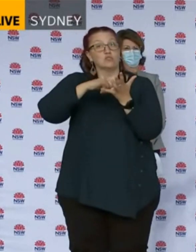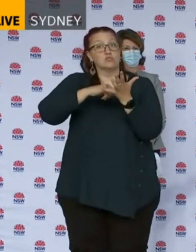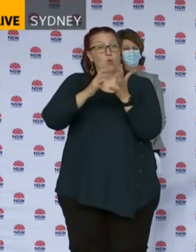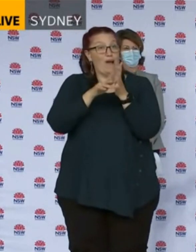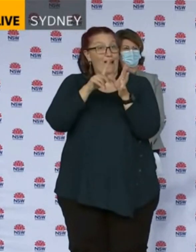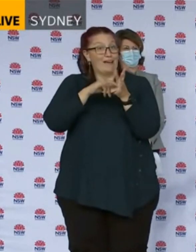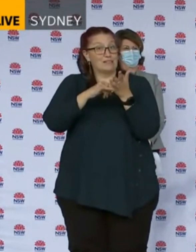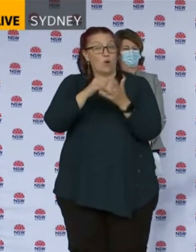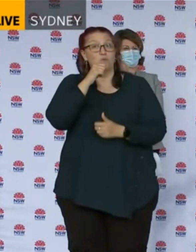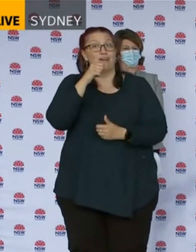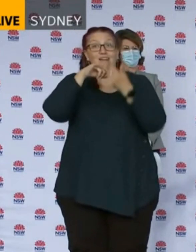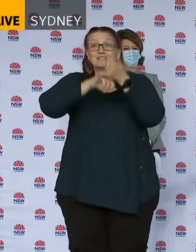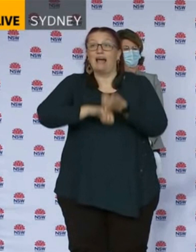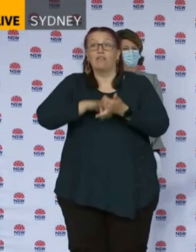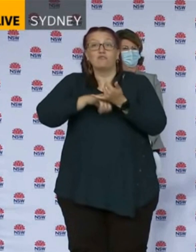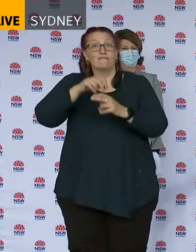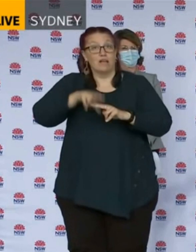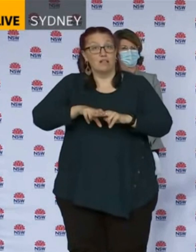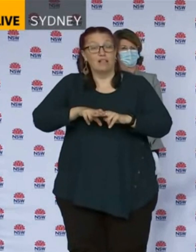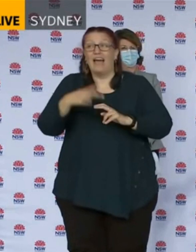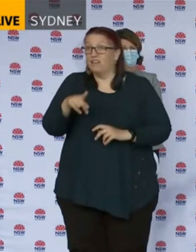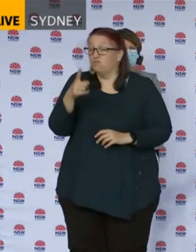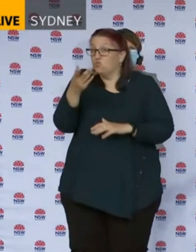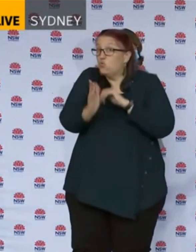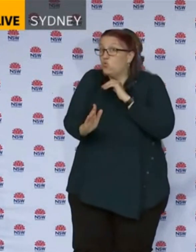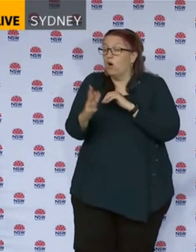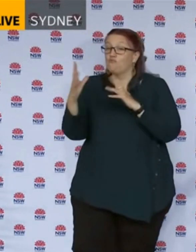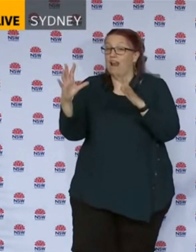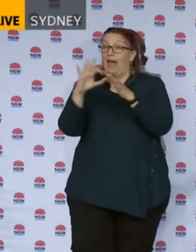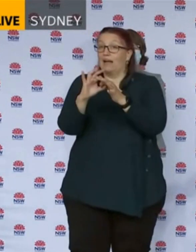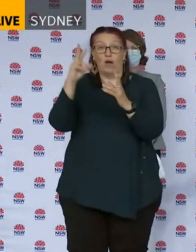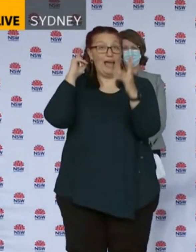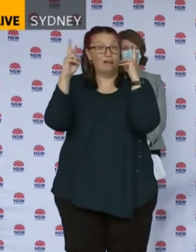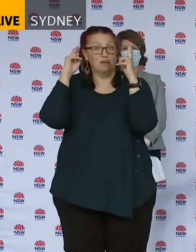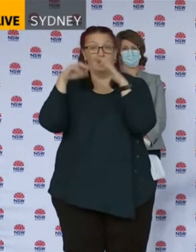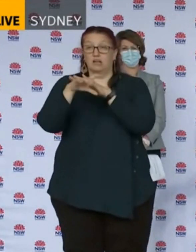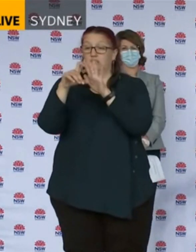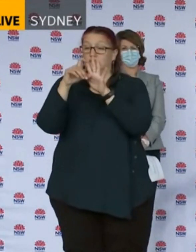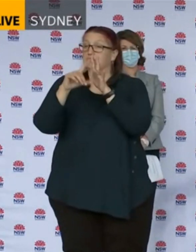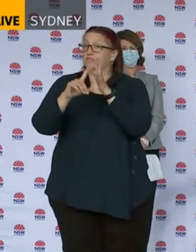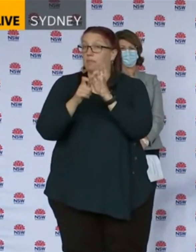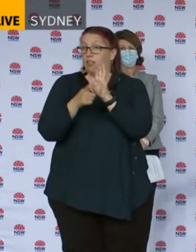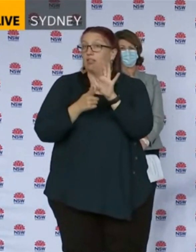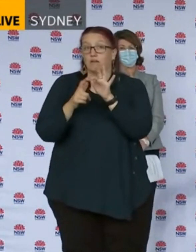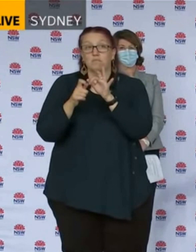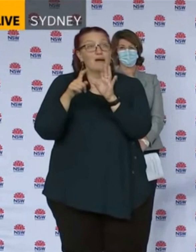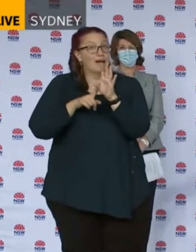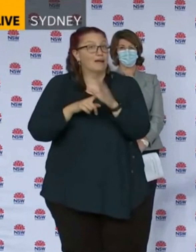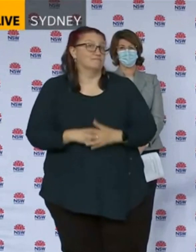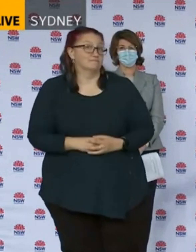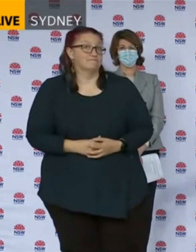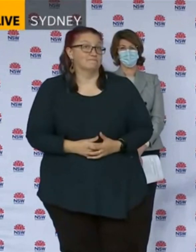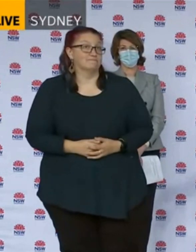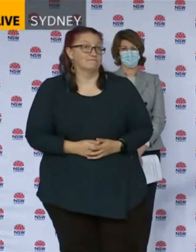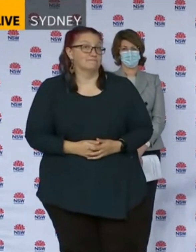So again, another message is it is incredibly important that people remain, if you've been designated as a close